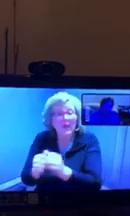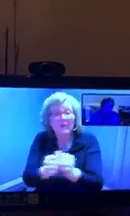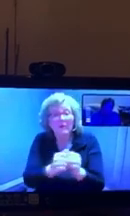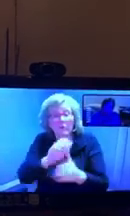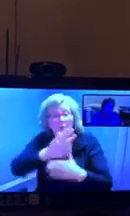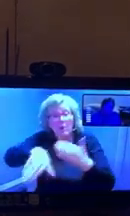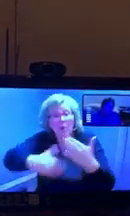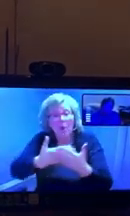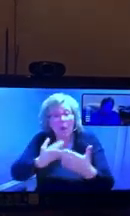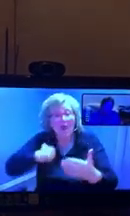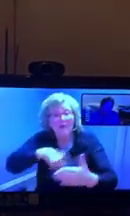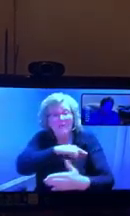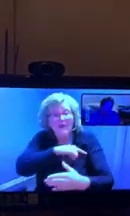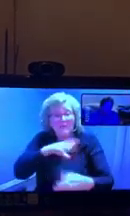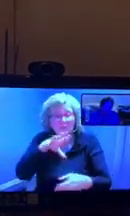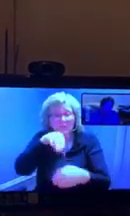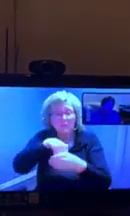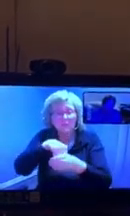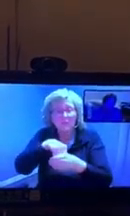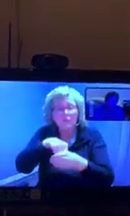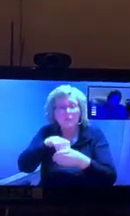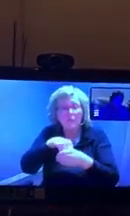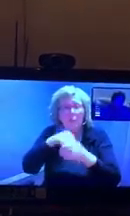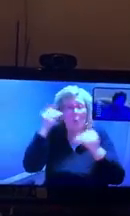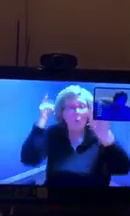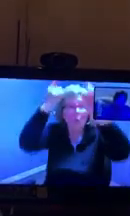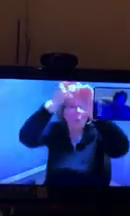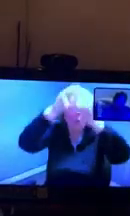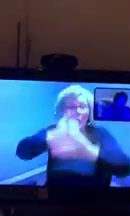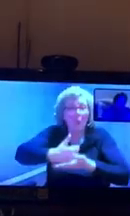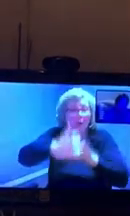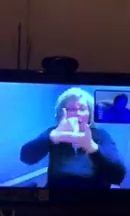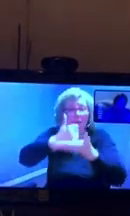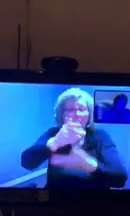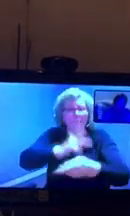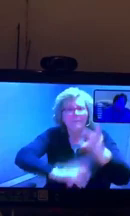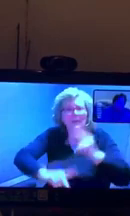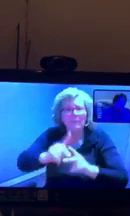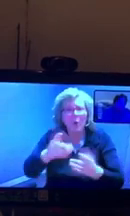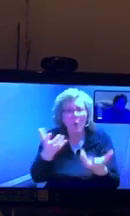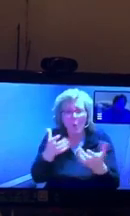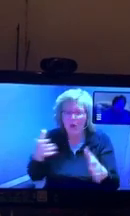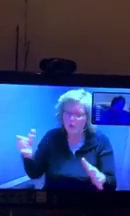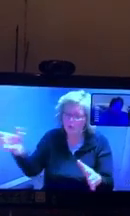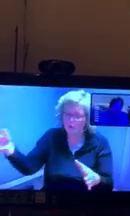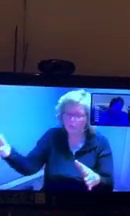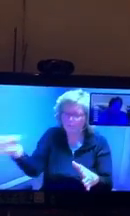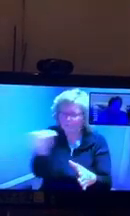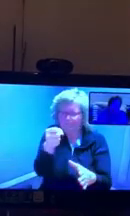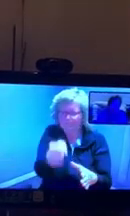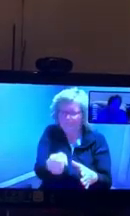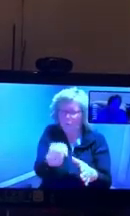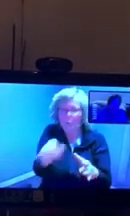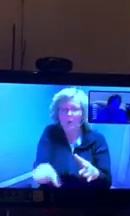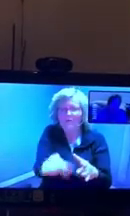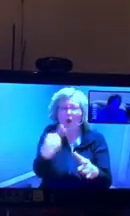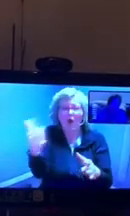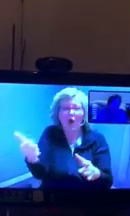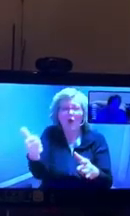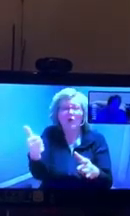whole mission to help people. And I want to bring to this call right now one of our other global directors,